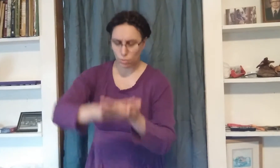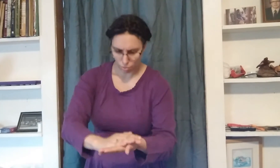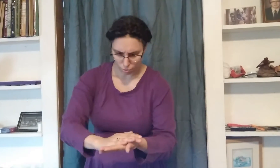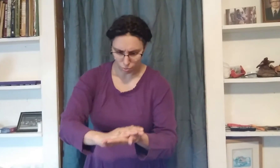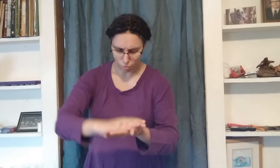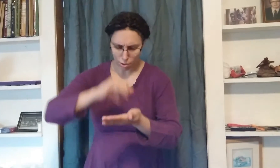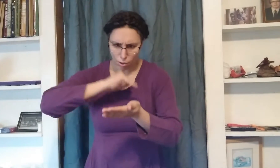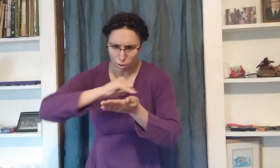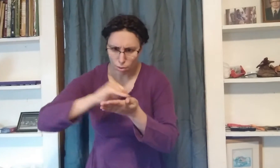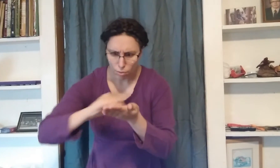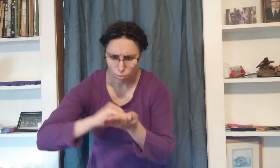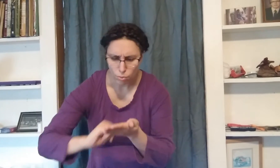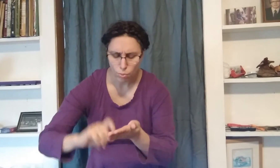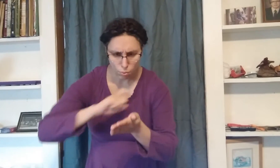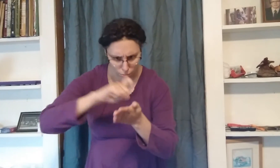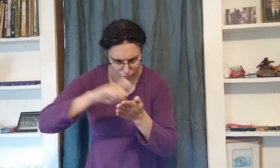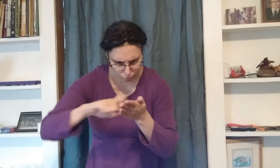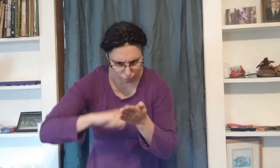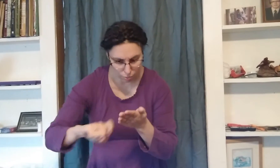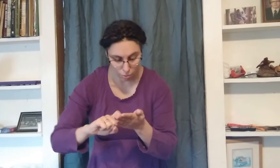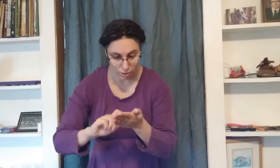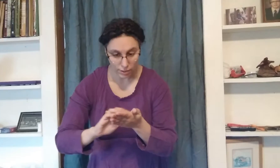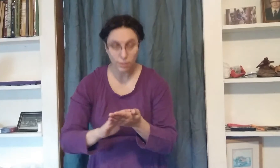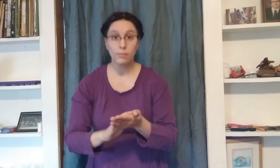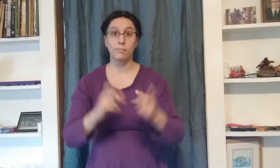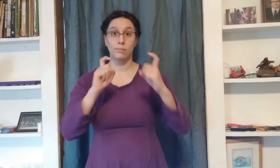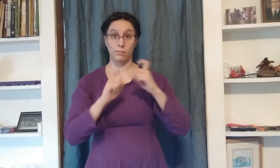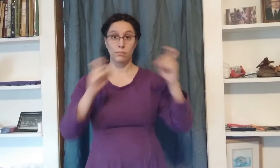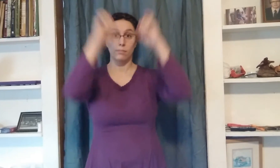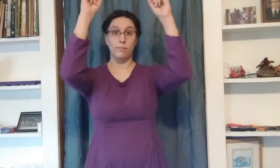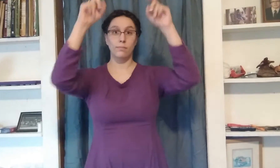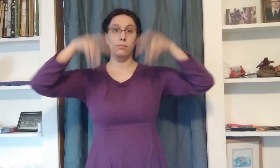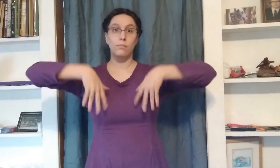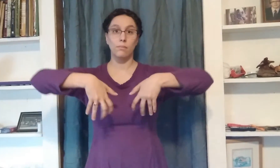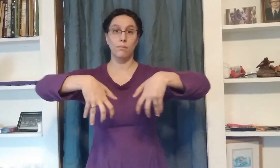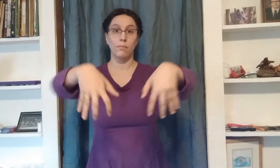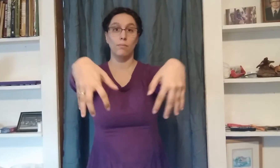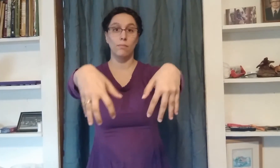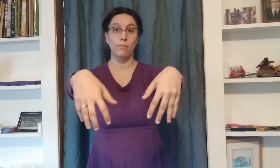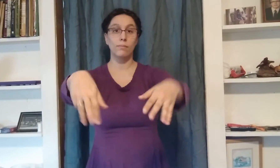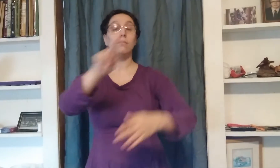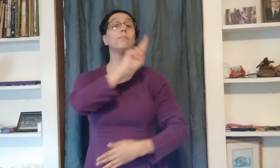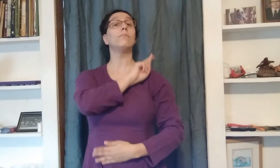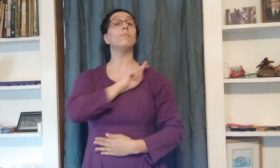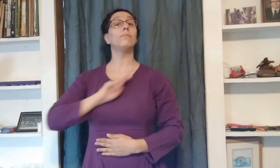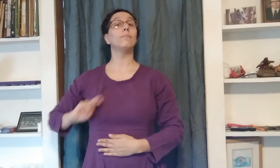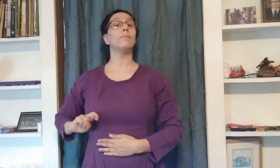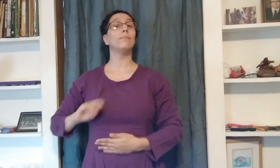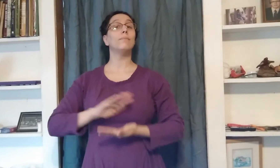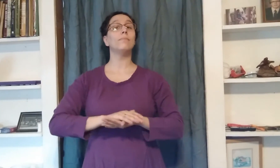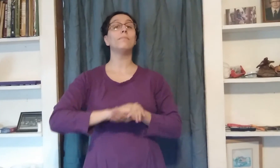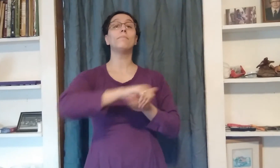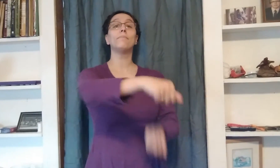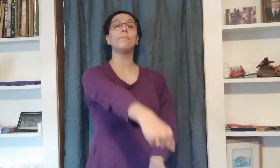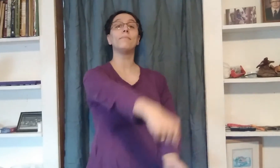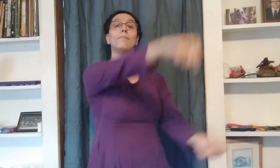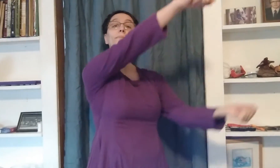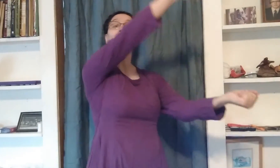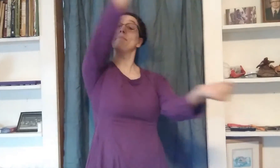scroll, working late in the night, till the gas from the cord, as it catches the light, marks